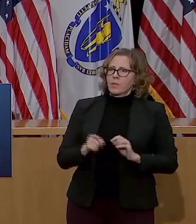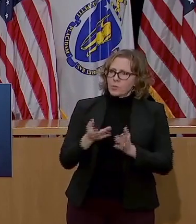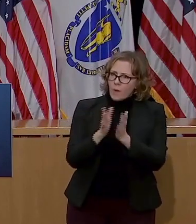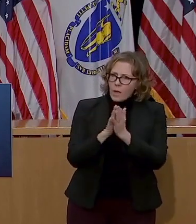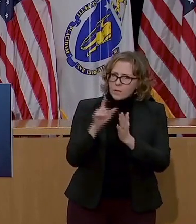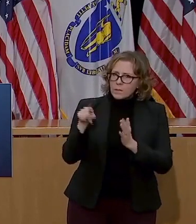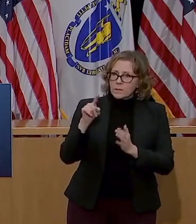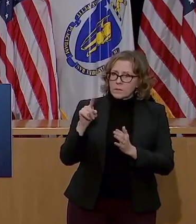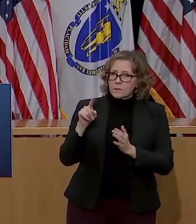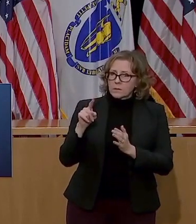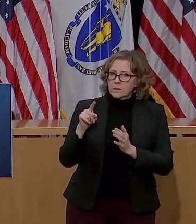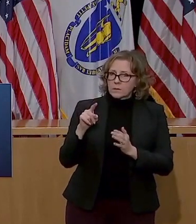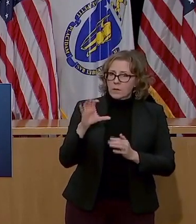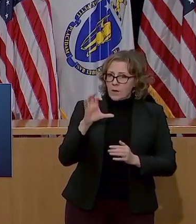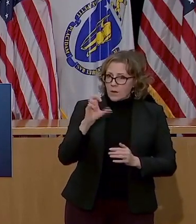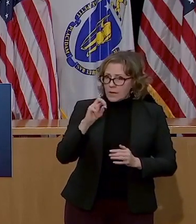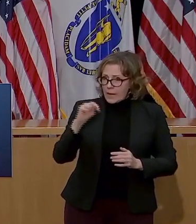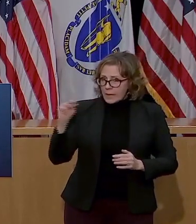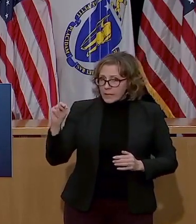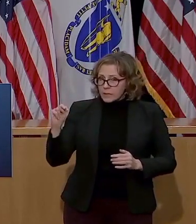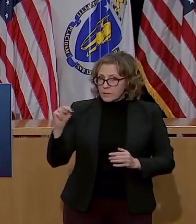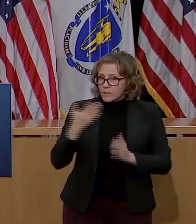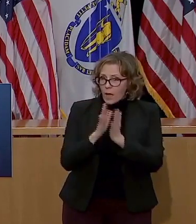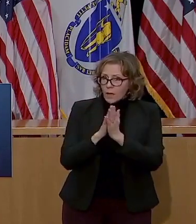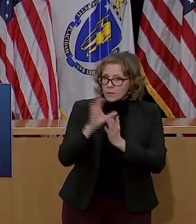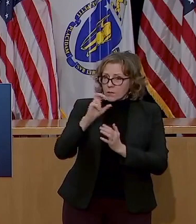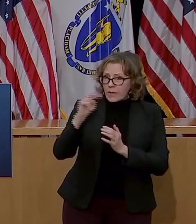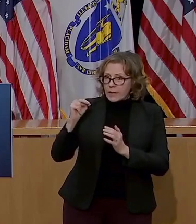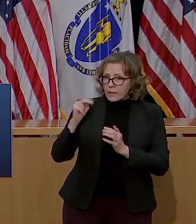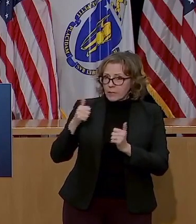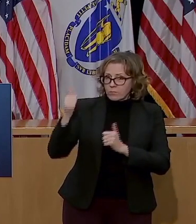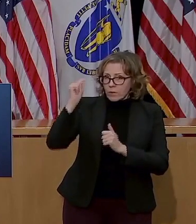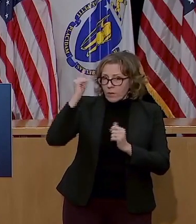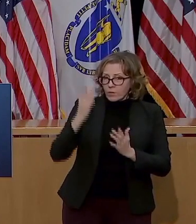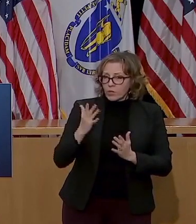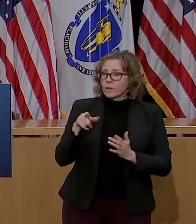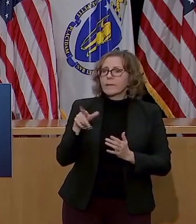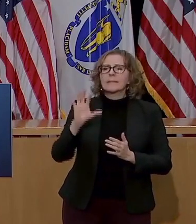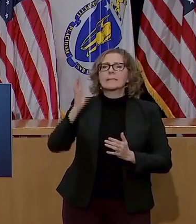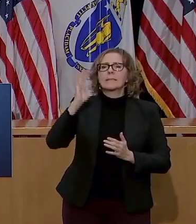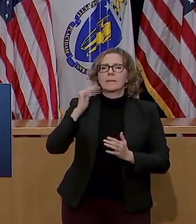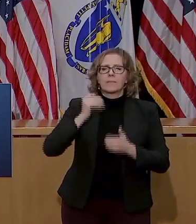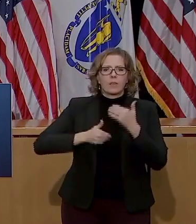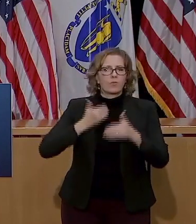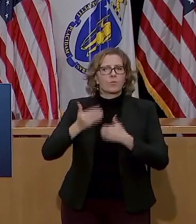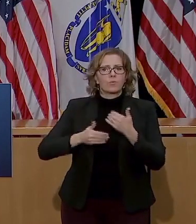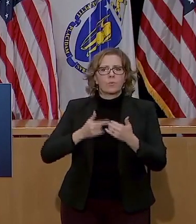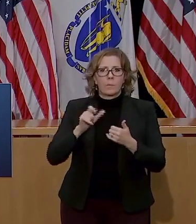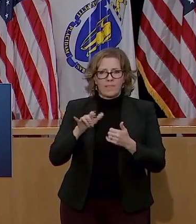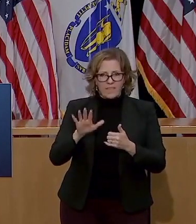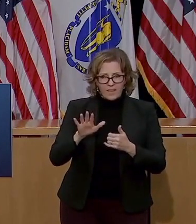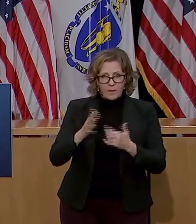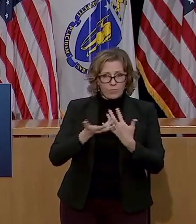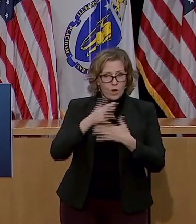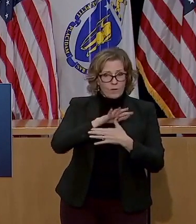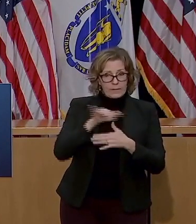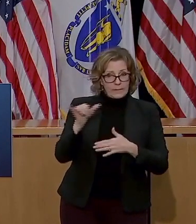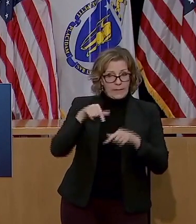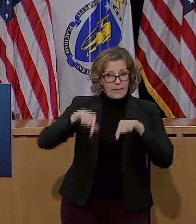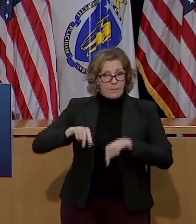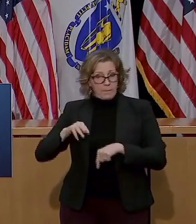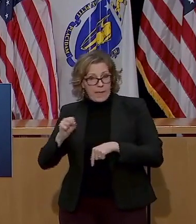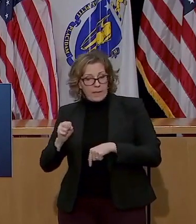I mean, they seem to be doing so well, and I'm assuming that many of their priorities are similar to yours: nursing homes, healthcare